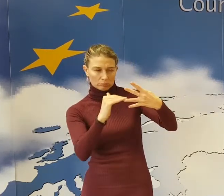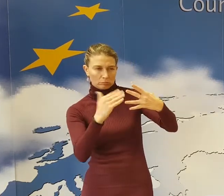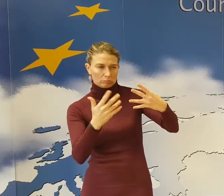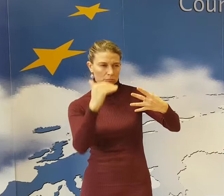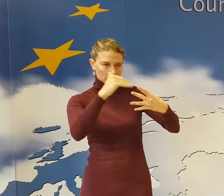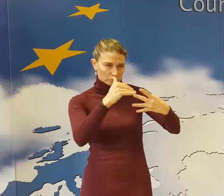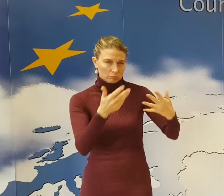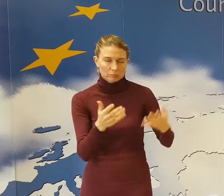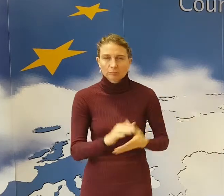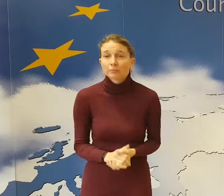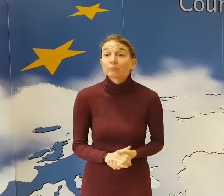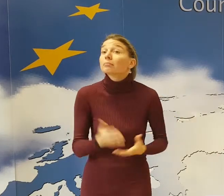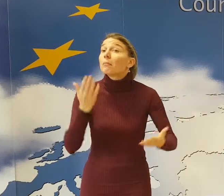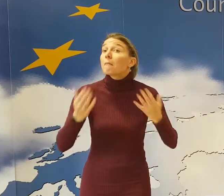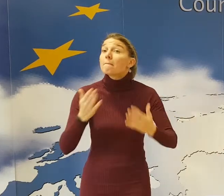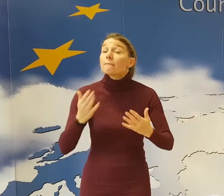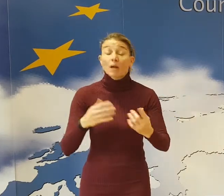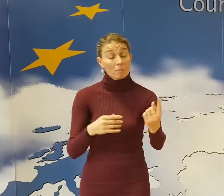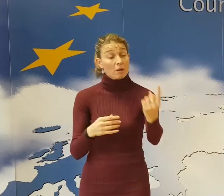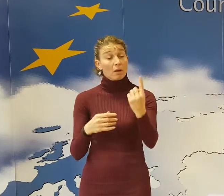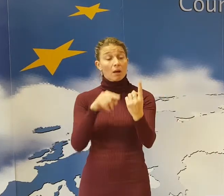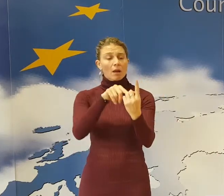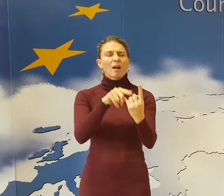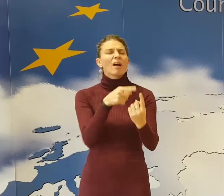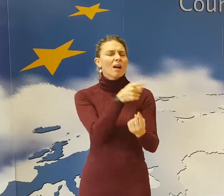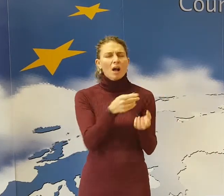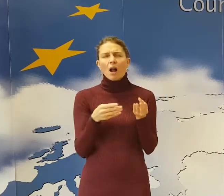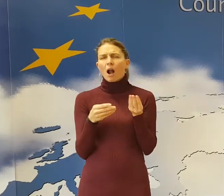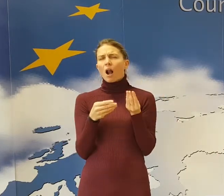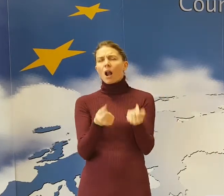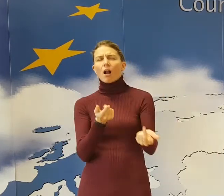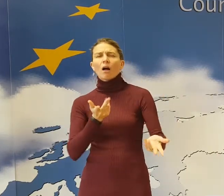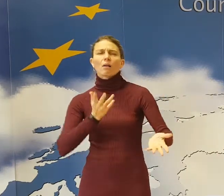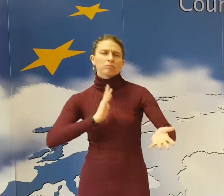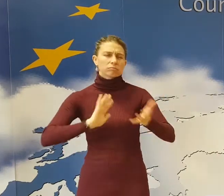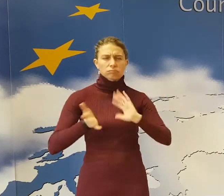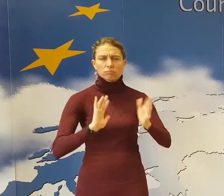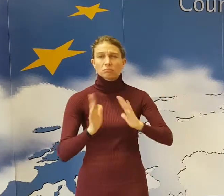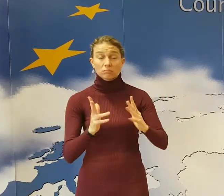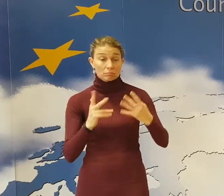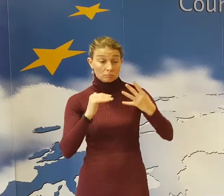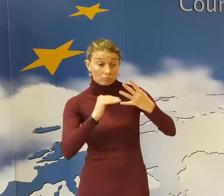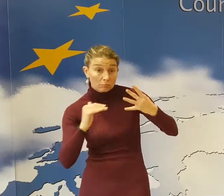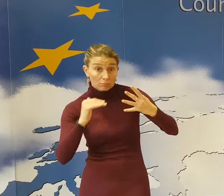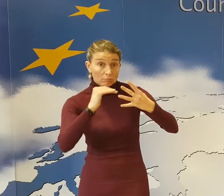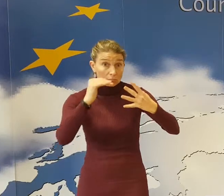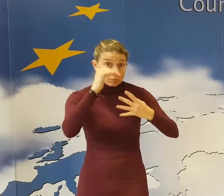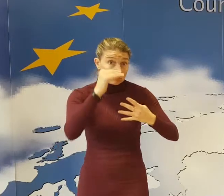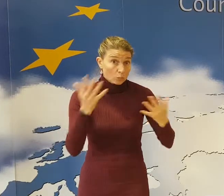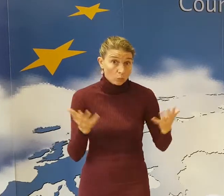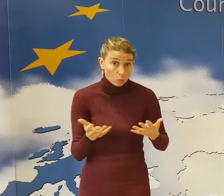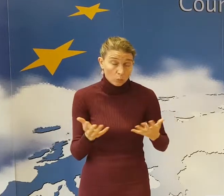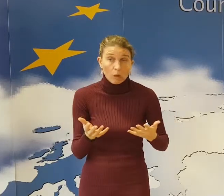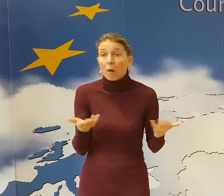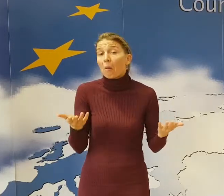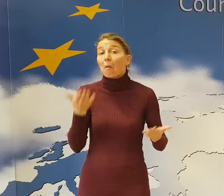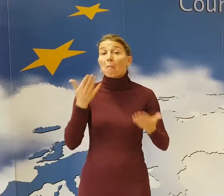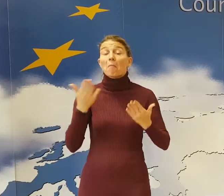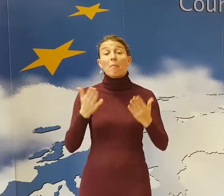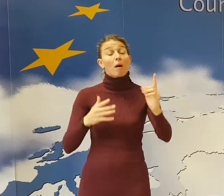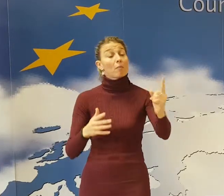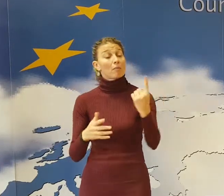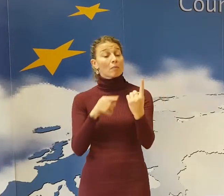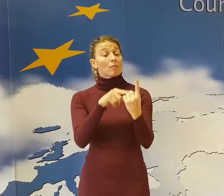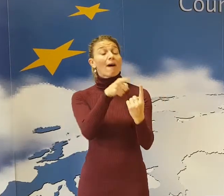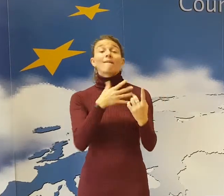looking into the sign language competencies of learners for their future use. For example, if you want to become